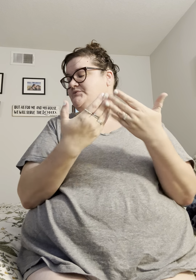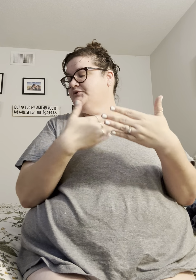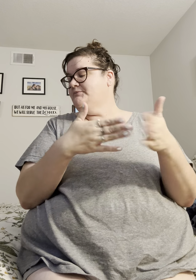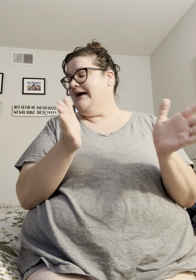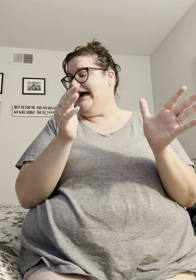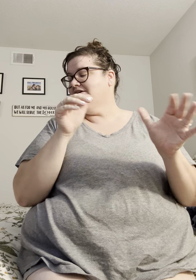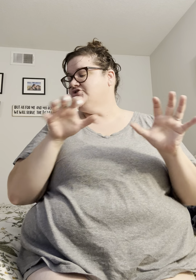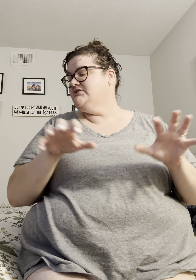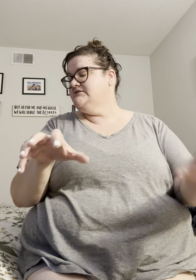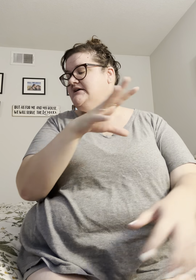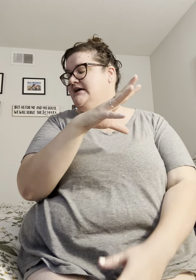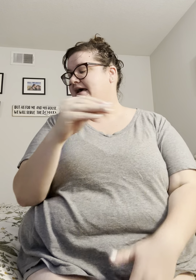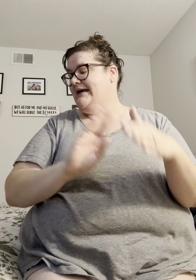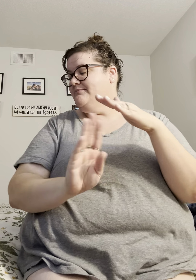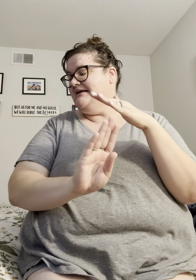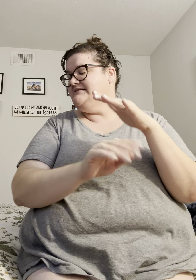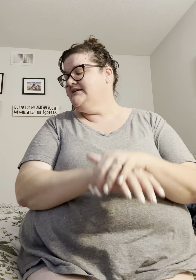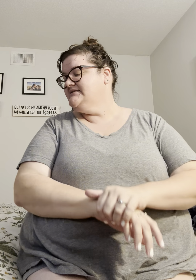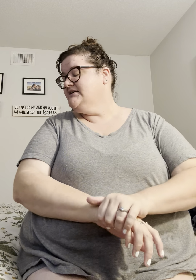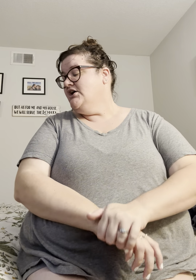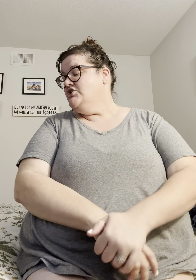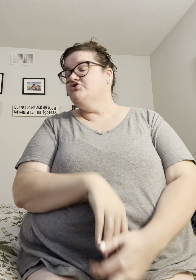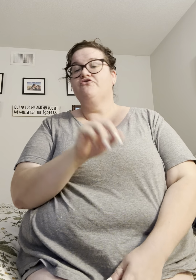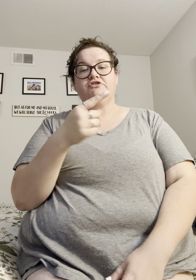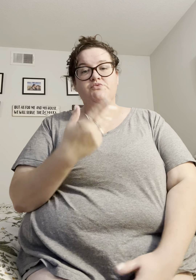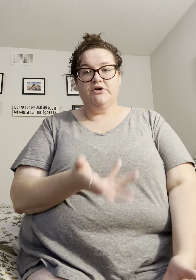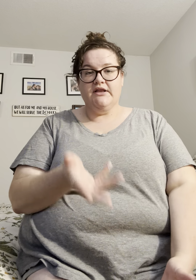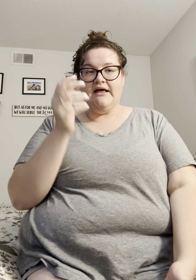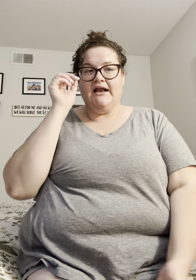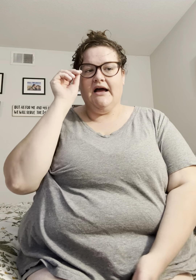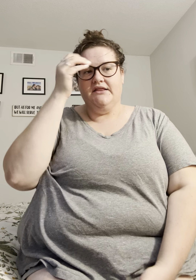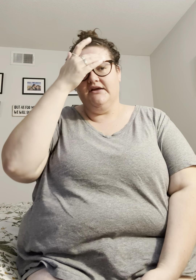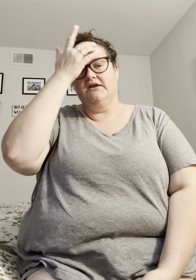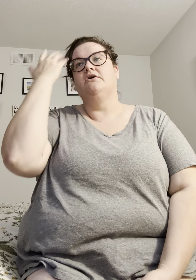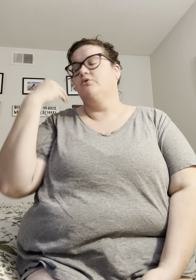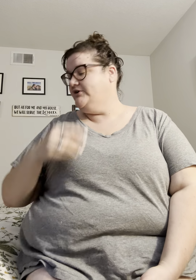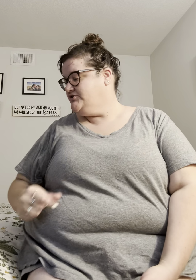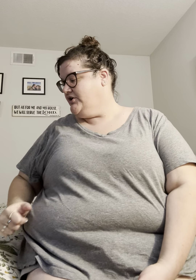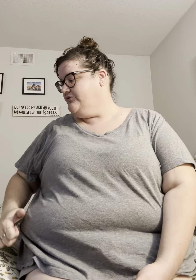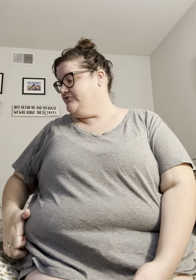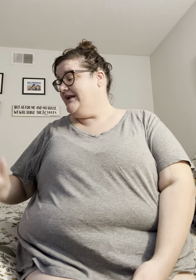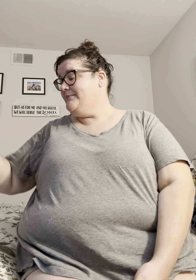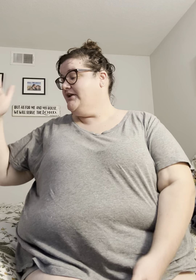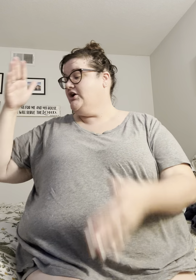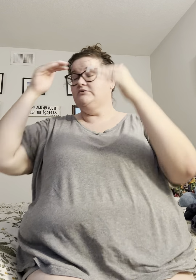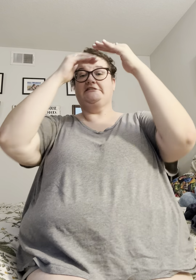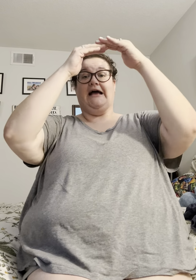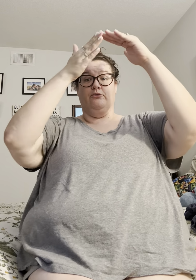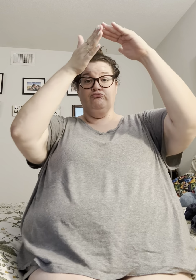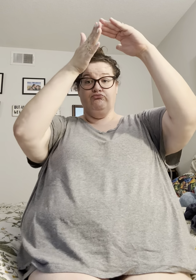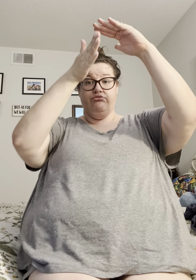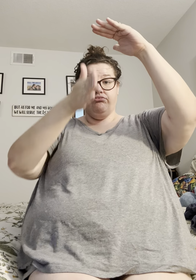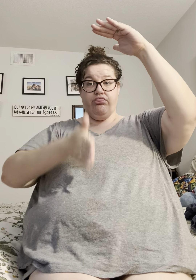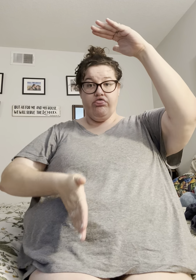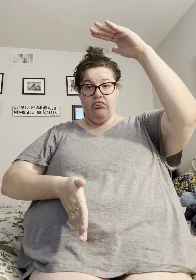classroom actions and basics. So the first word that I think we should go through, and I'm going to go down.